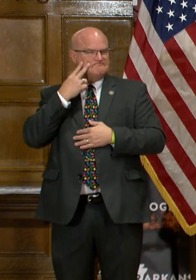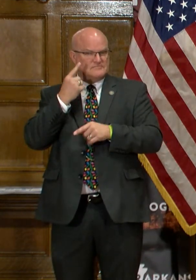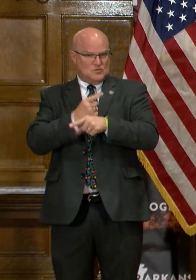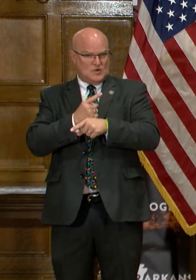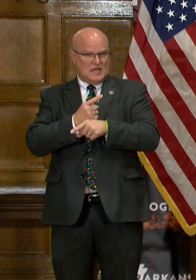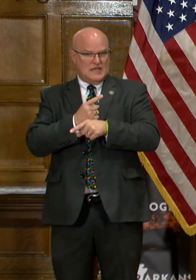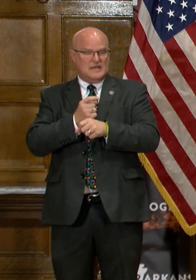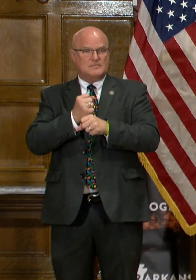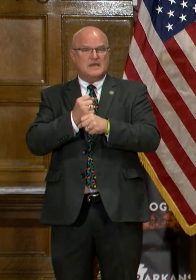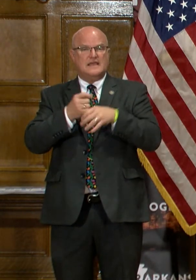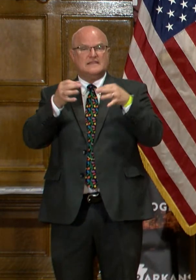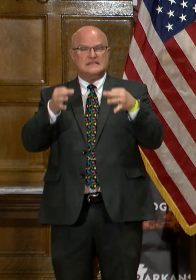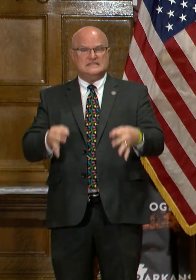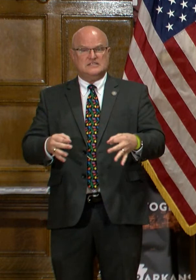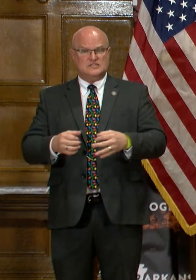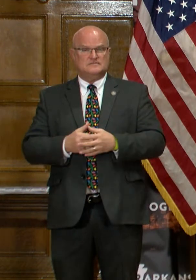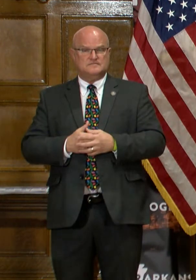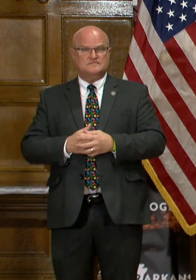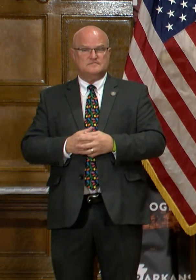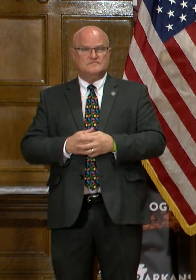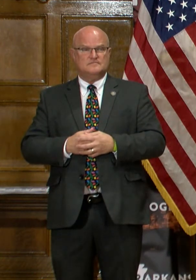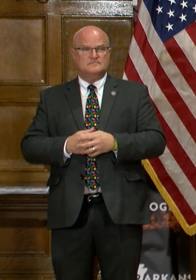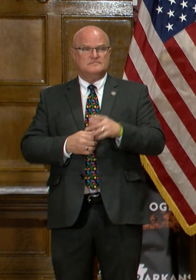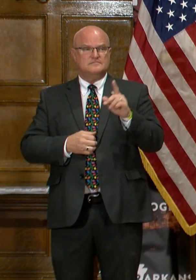right and make that judgment.